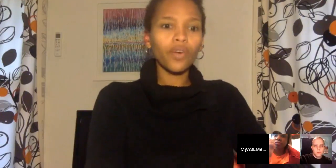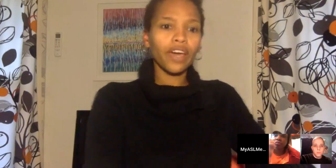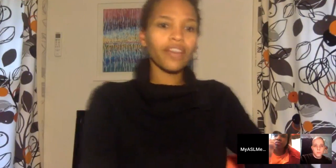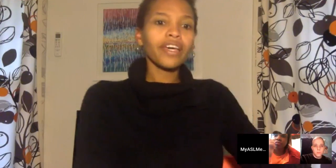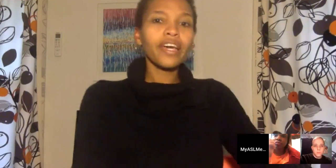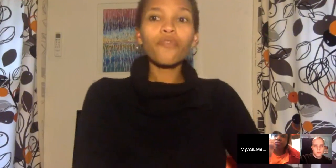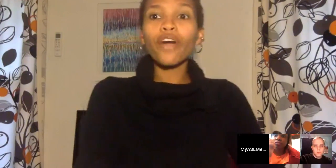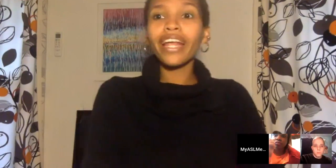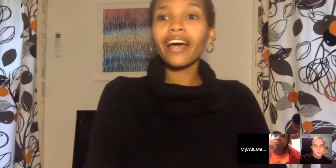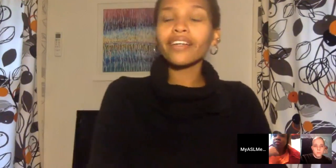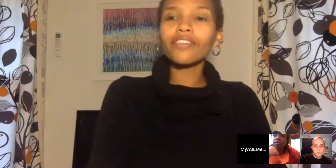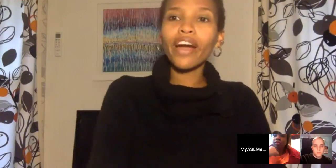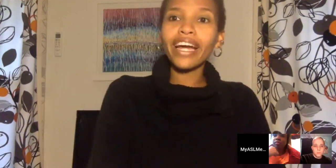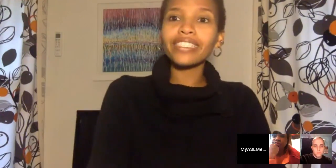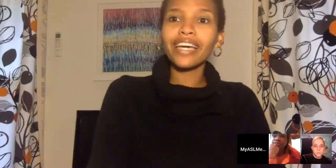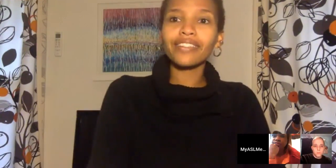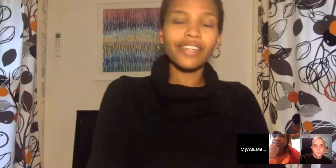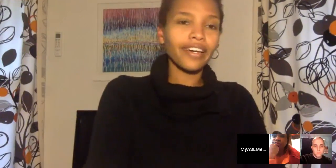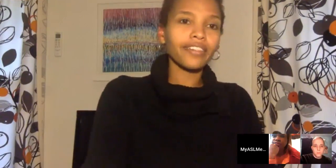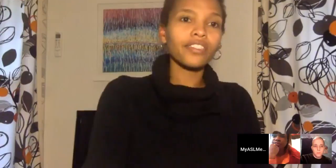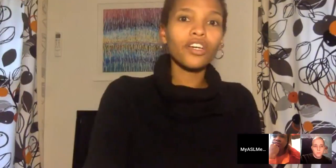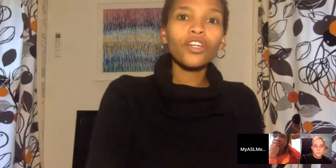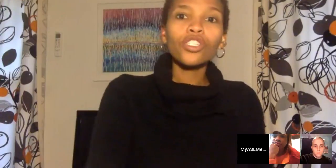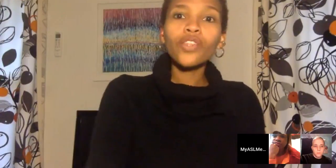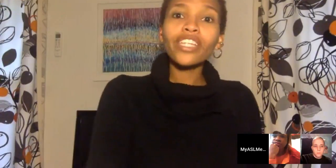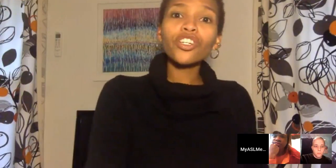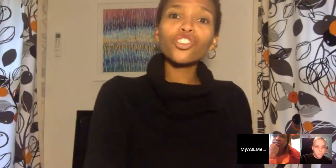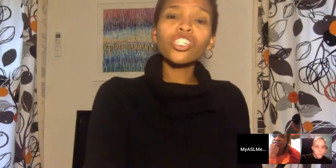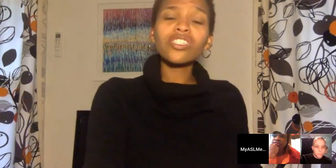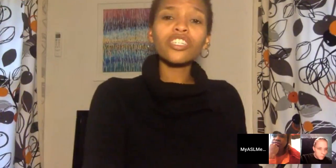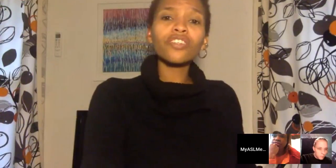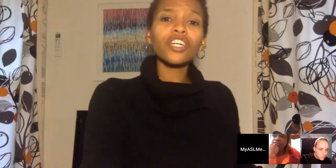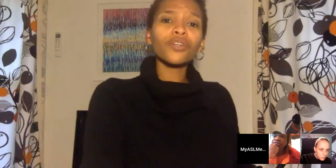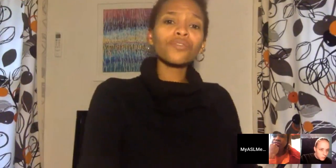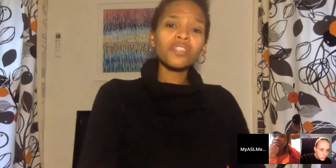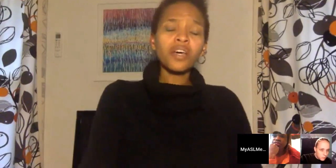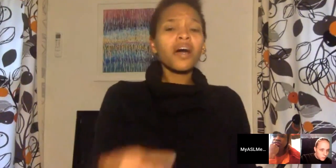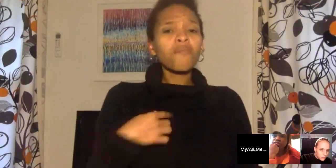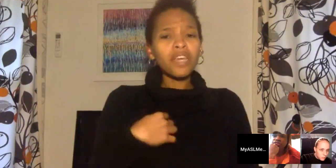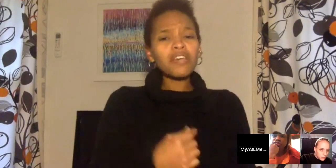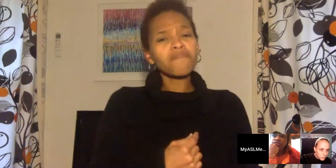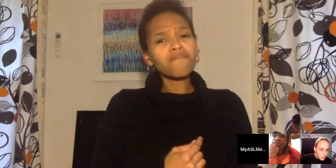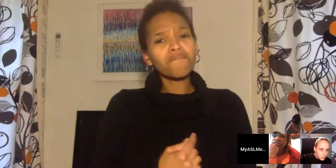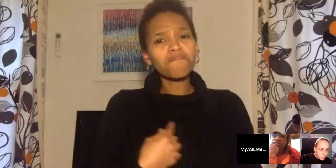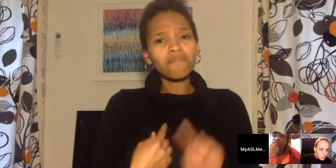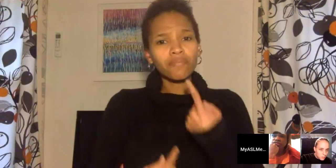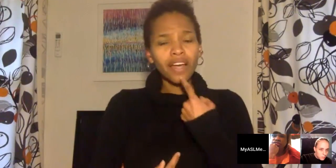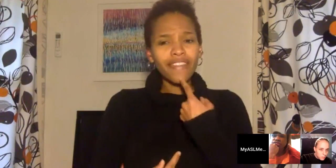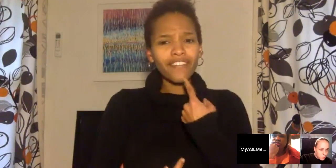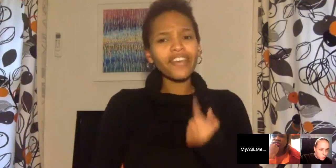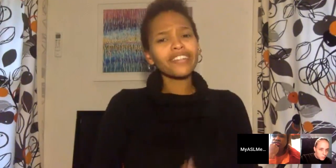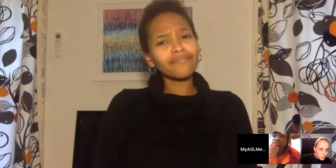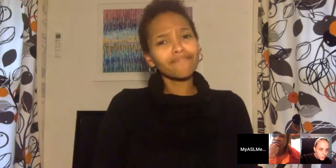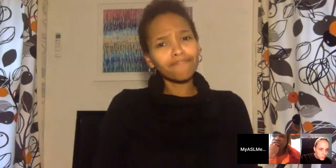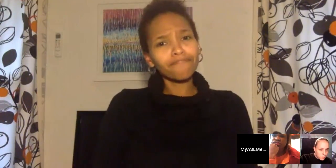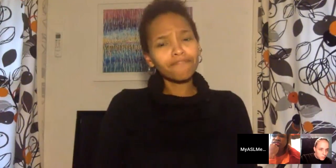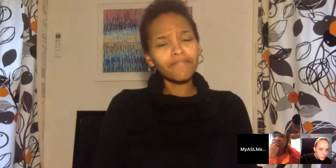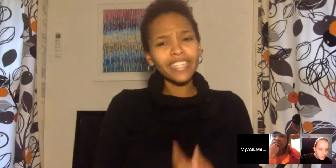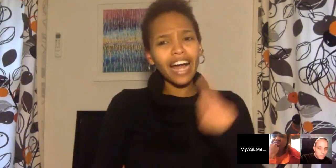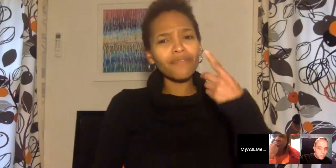Okay. Yep, right at 10 seconds. So that's good. She just literally goes, me, in that face. Like that. I'm